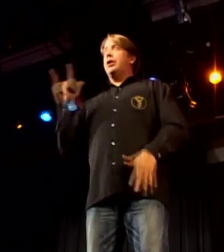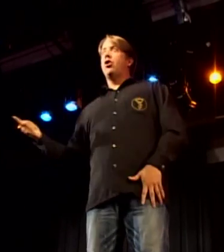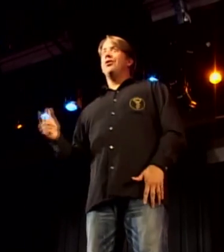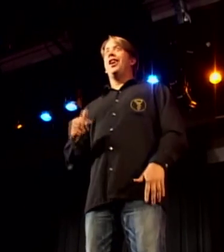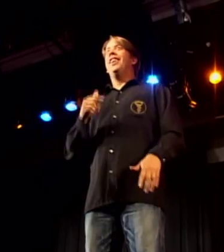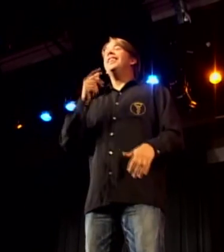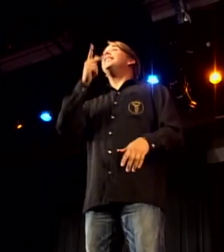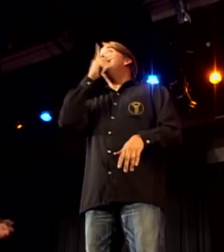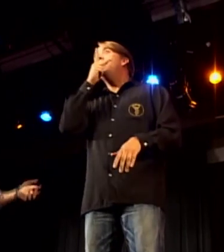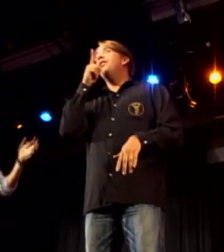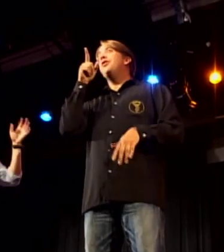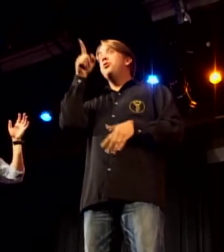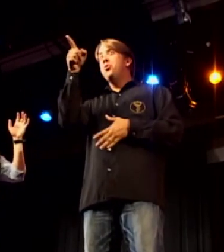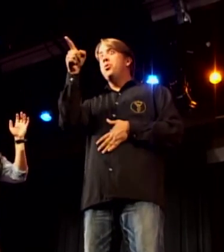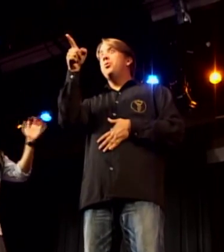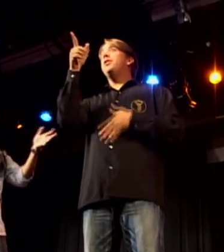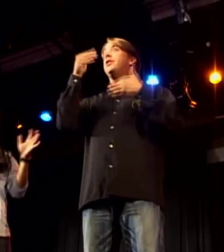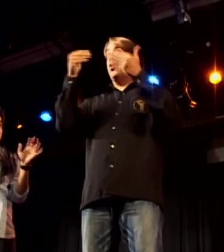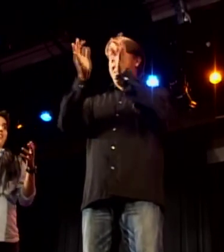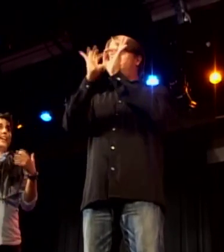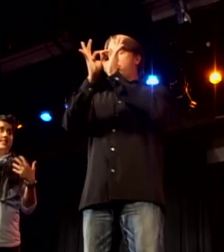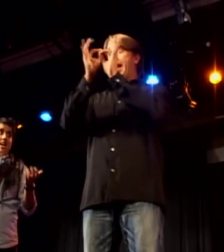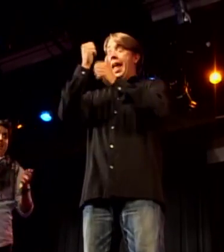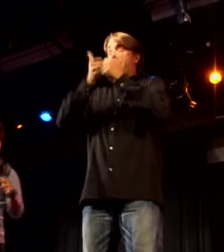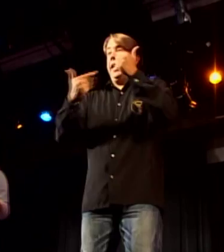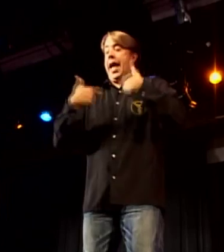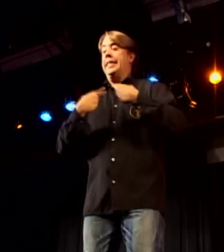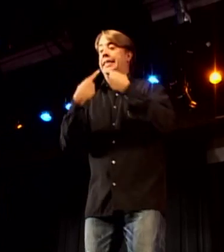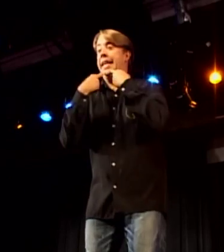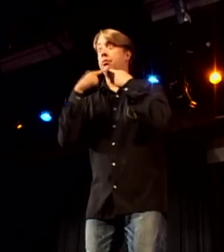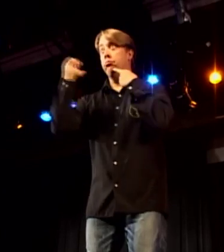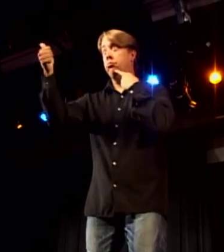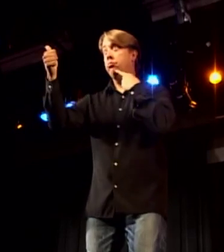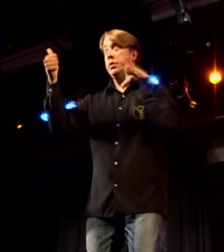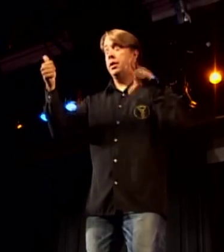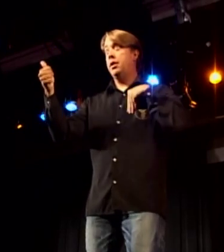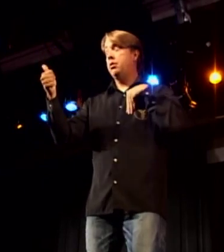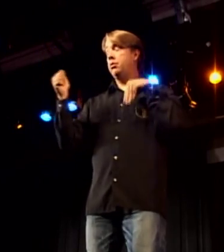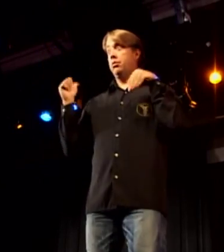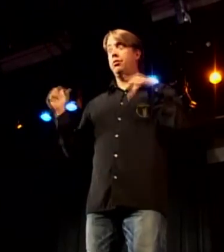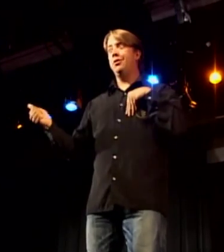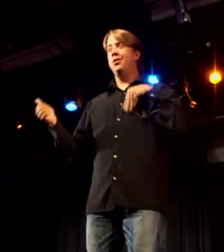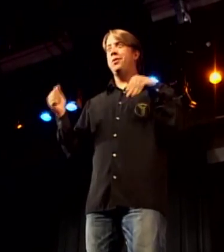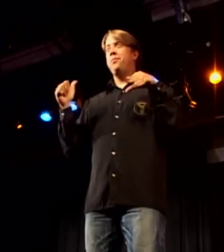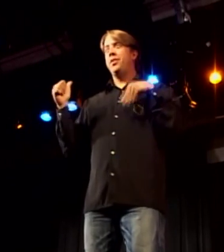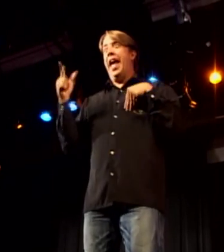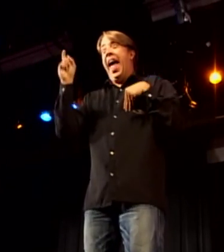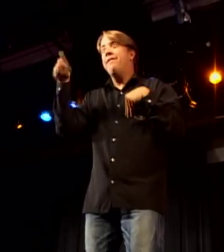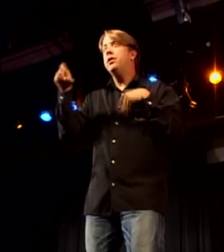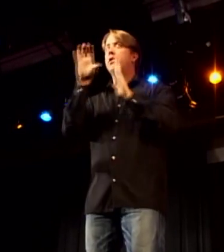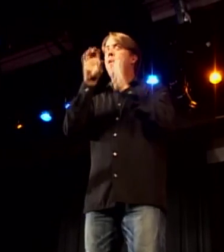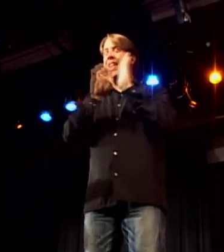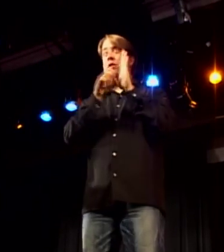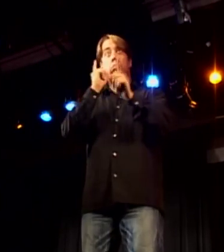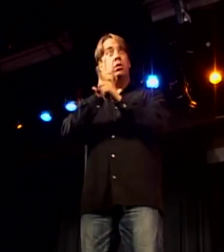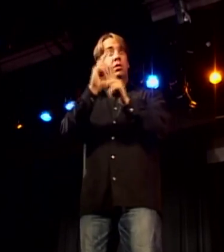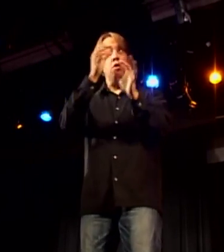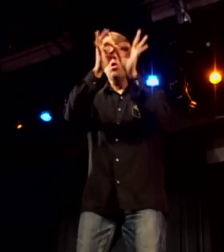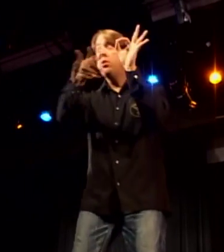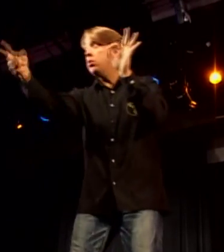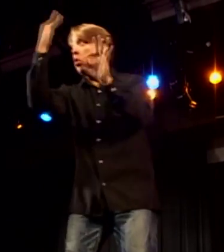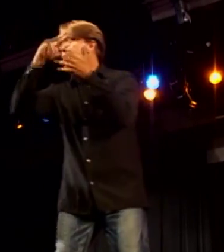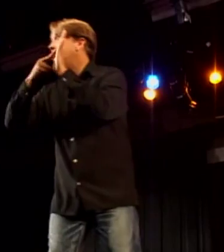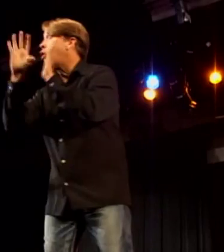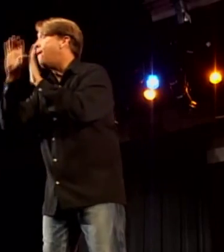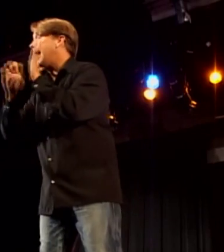turn. Keith, you can interpret for everything that I say. Cool? Cool with you? I mean, you have to. It's a code of ethics, right? Interpreters